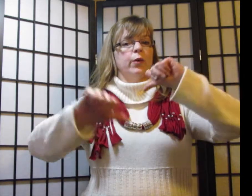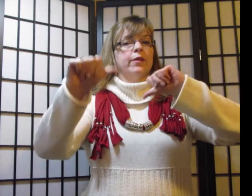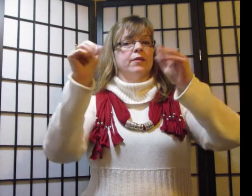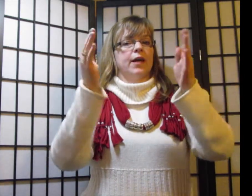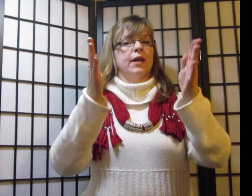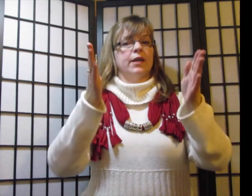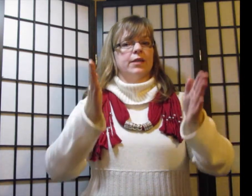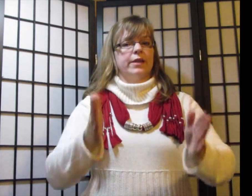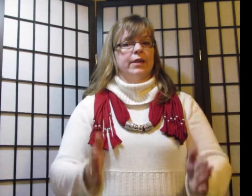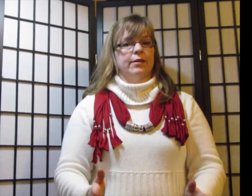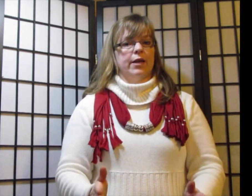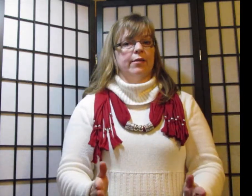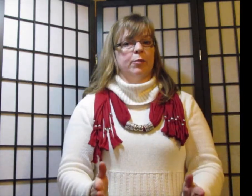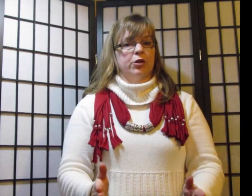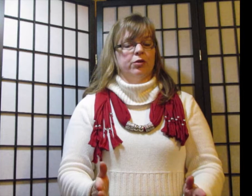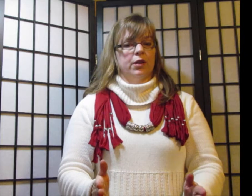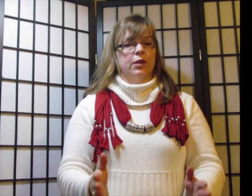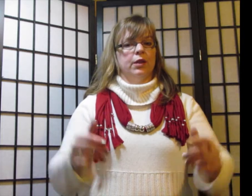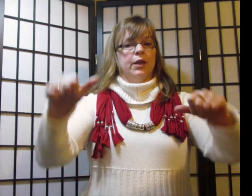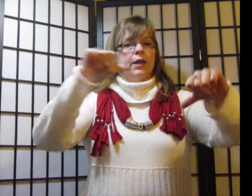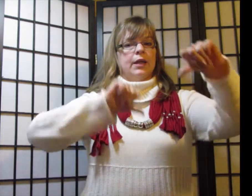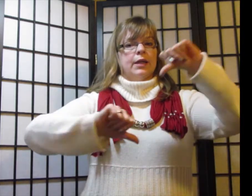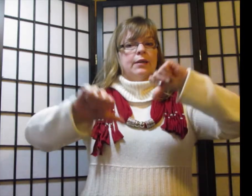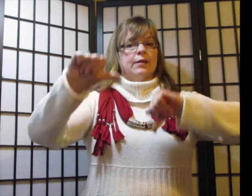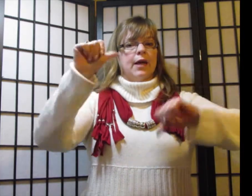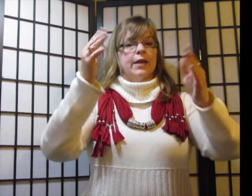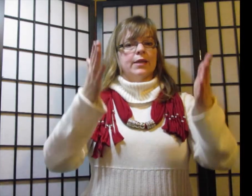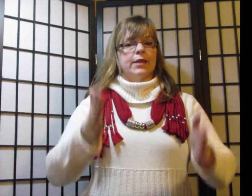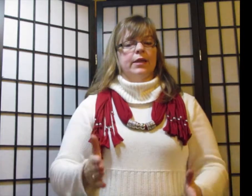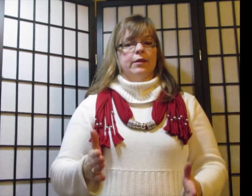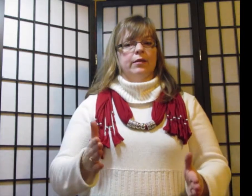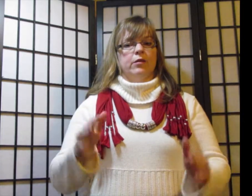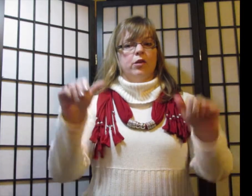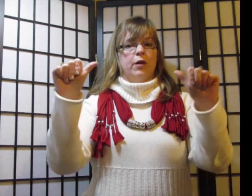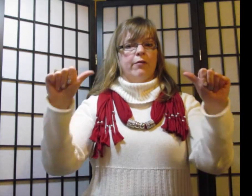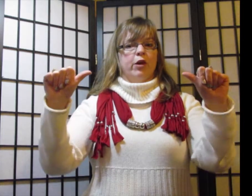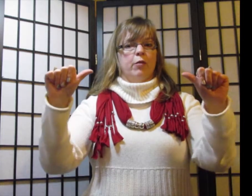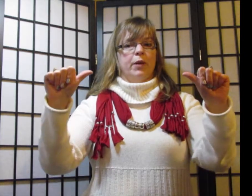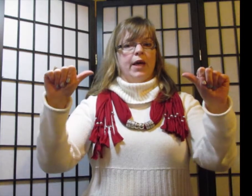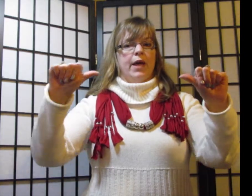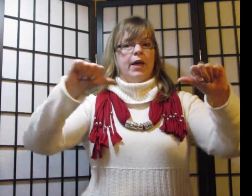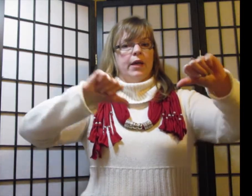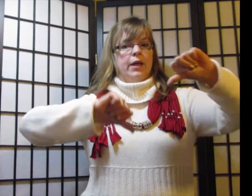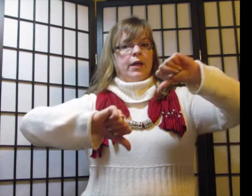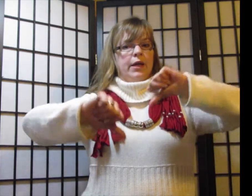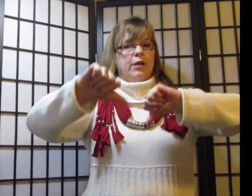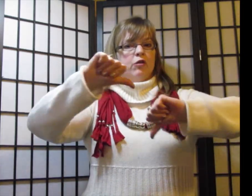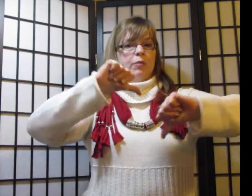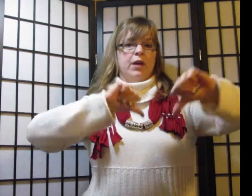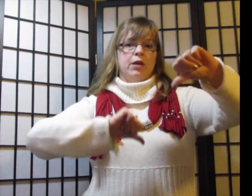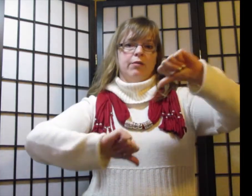with scientist as a person. Scientist. So you have your open A and you spin it